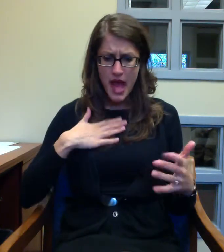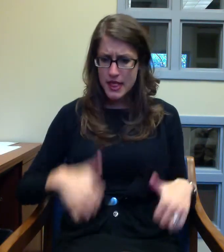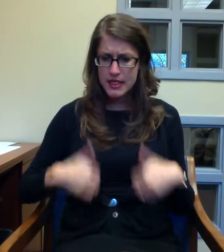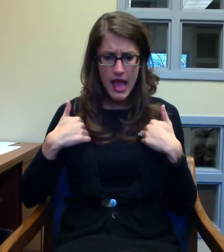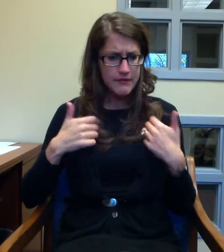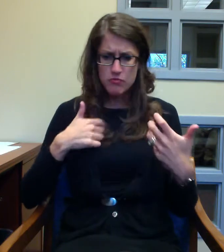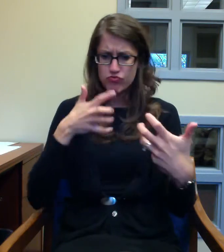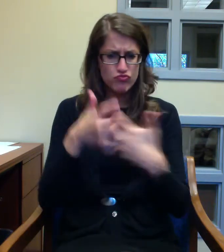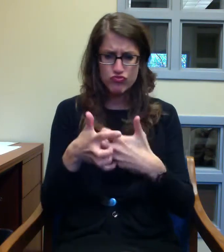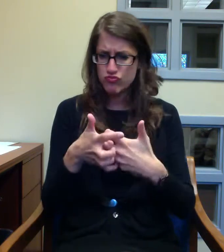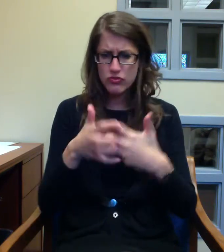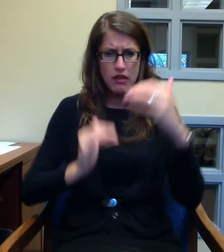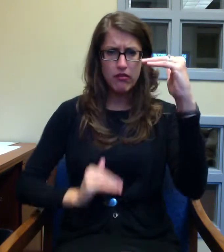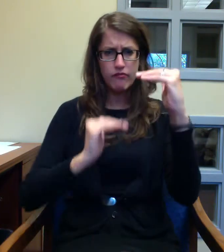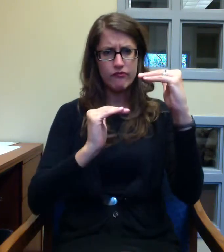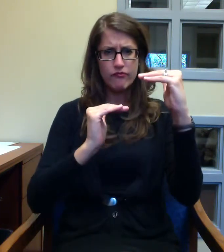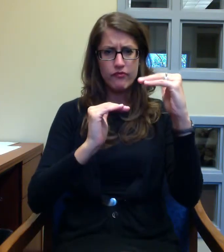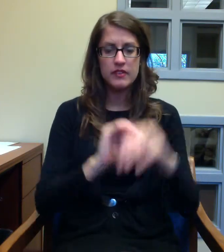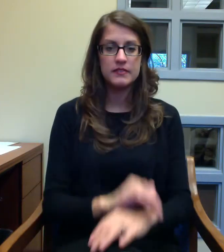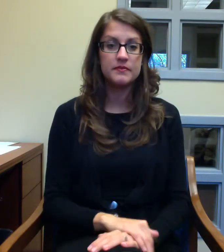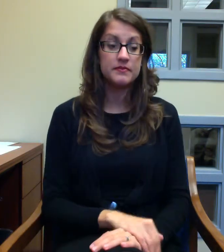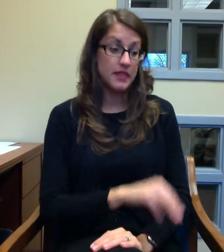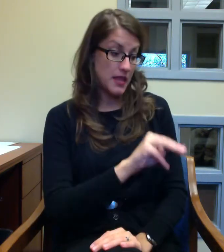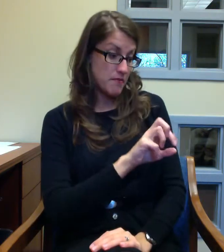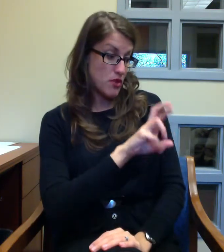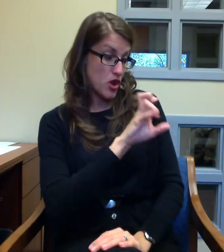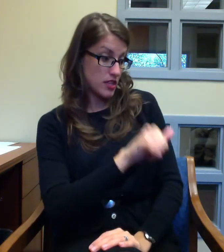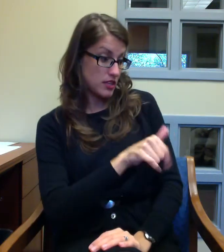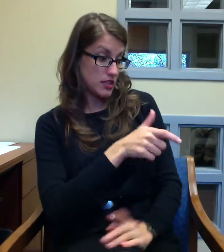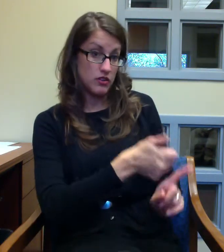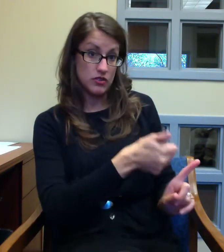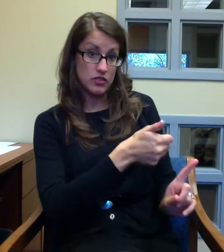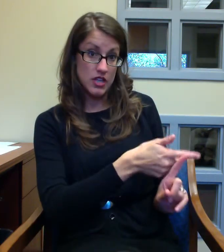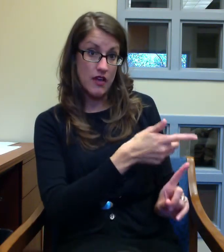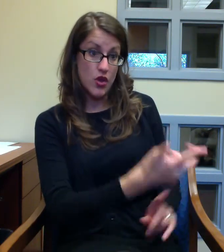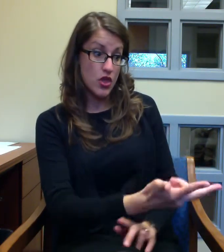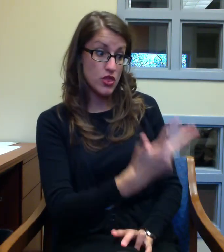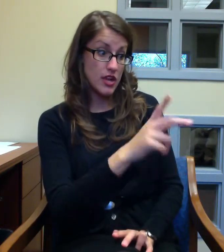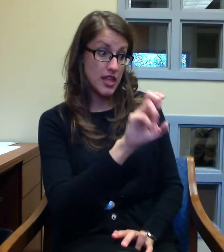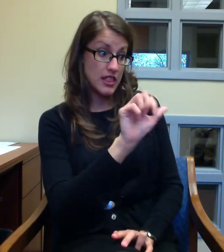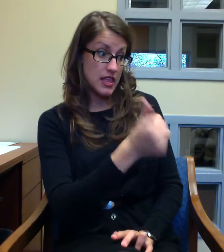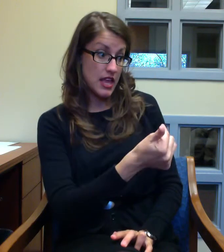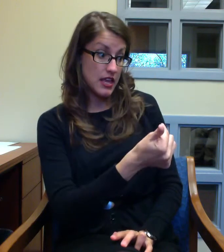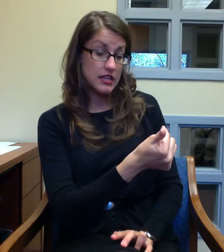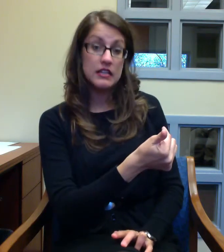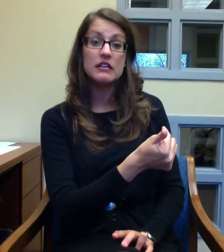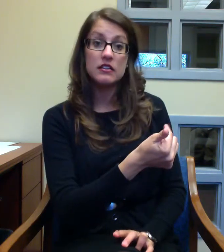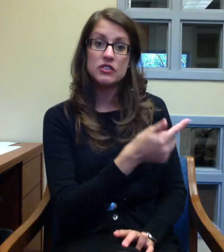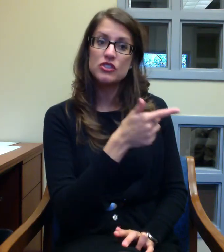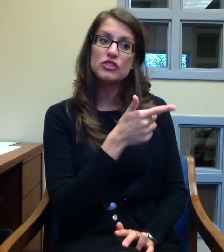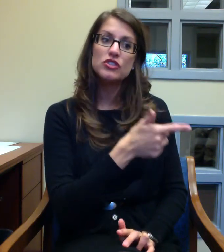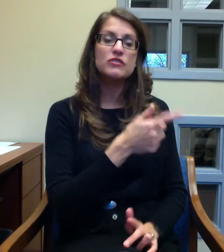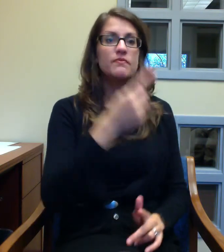You see, Marley's reaction to her three legs really underscores that having a mind is not all it's cracked up